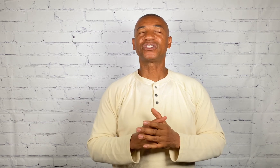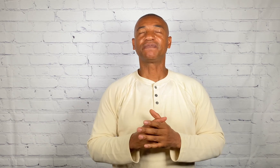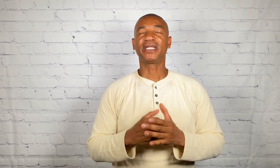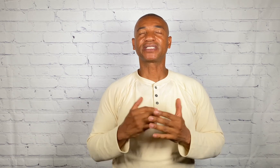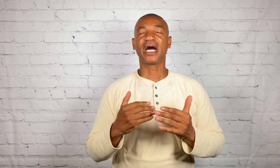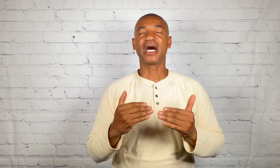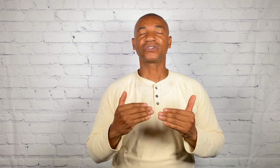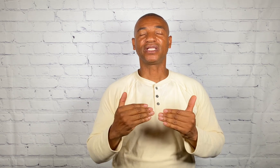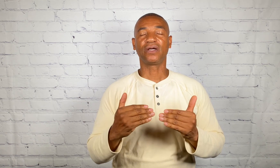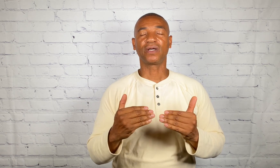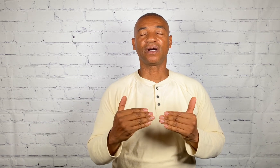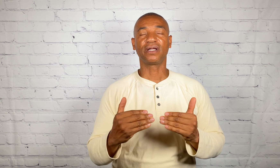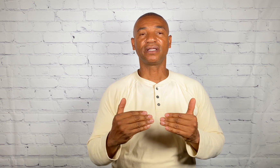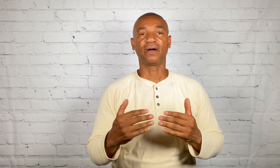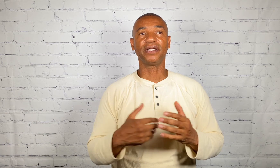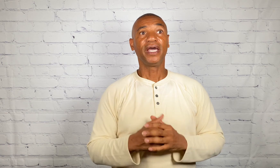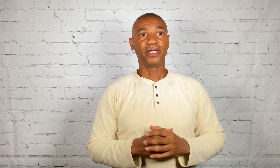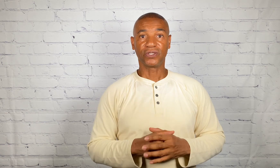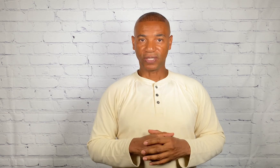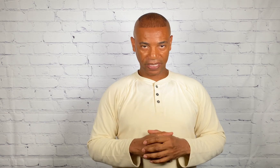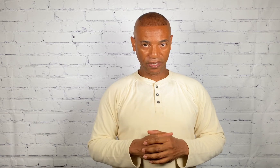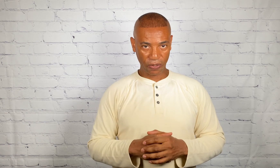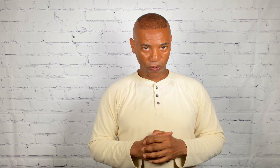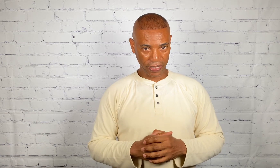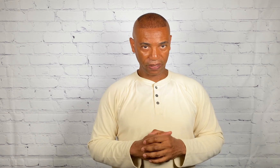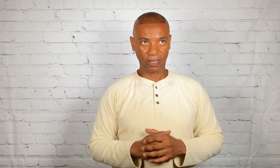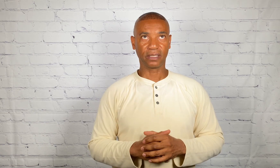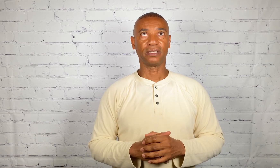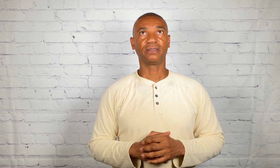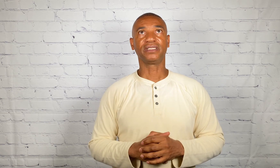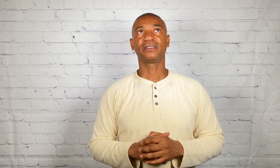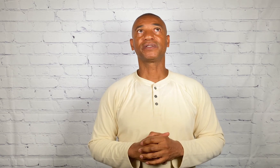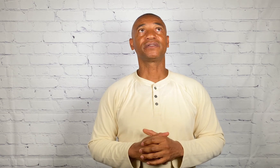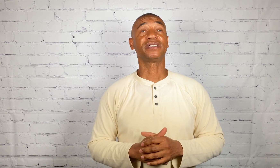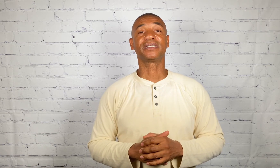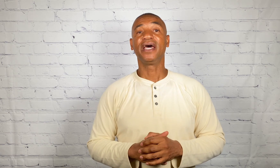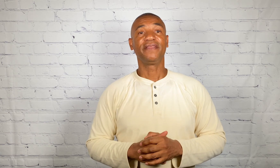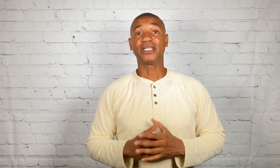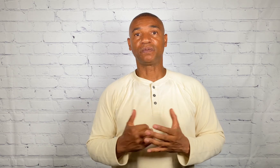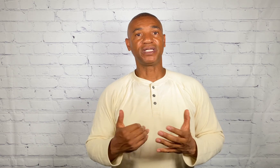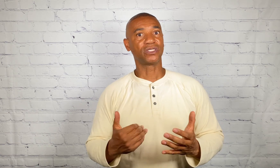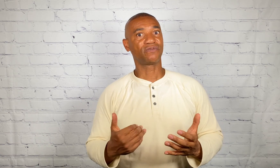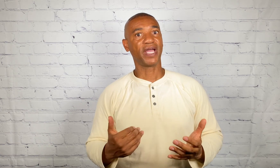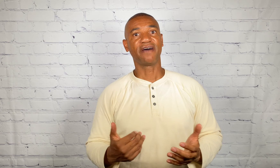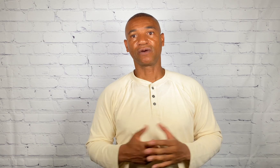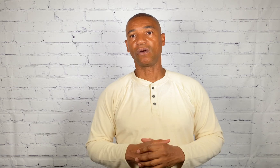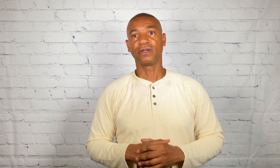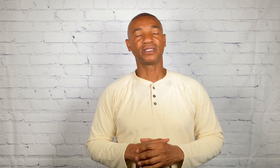something that's constantly going on, and you're starting to get annoyed. And you're like, oh, this person that speech is forever, or this